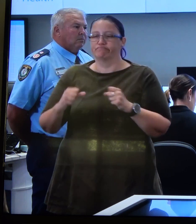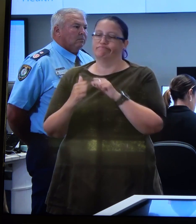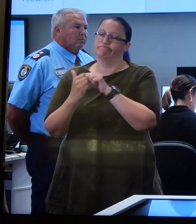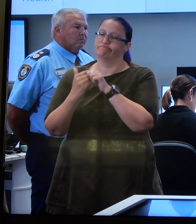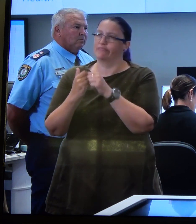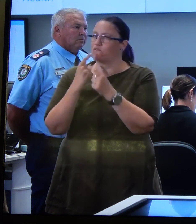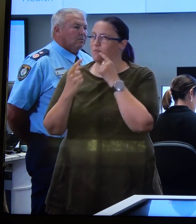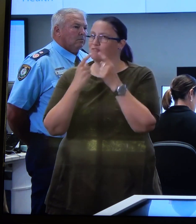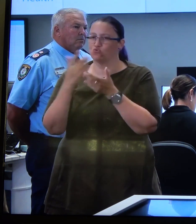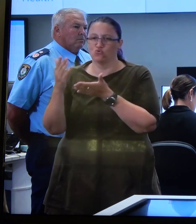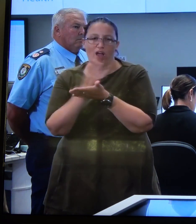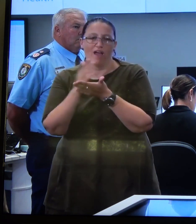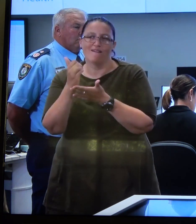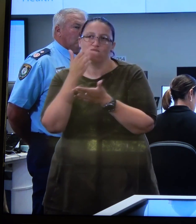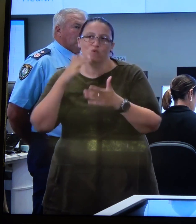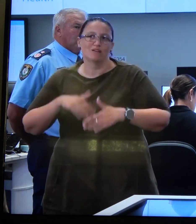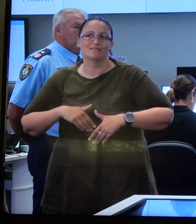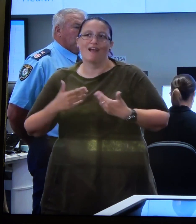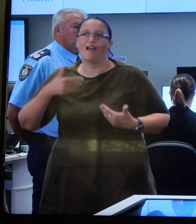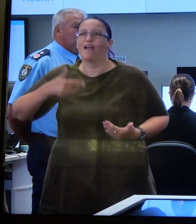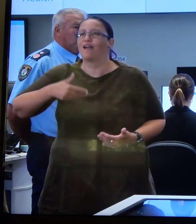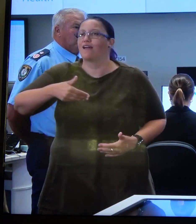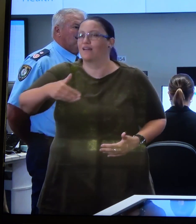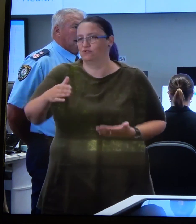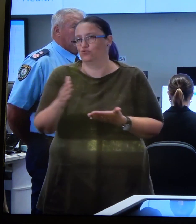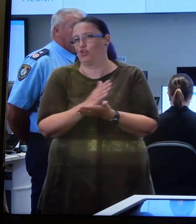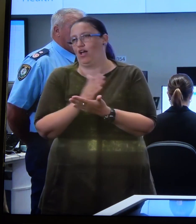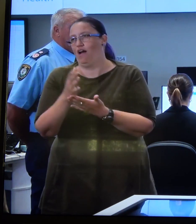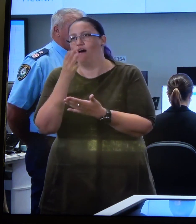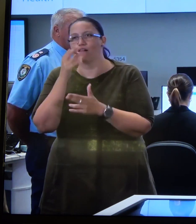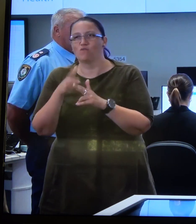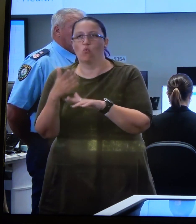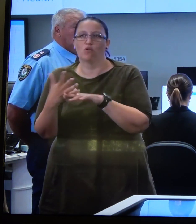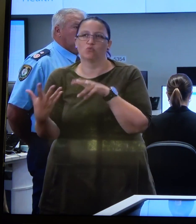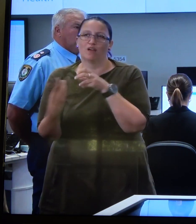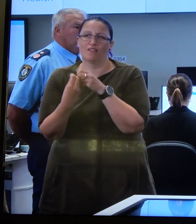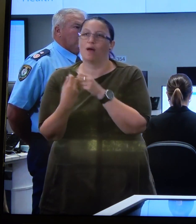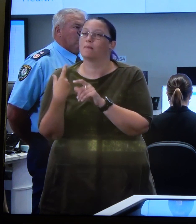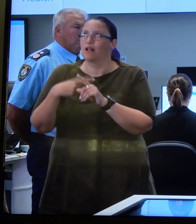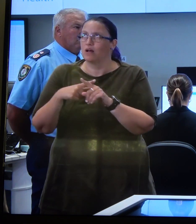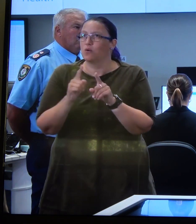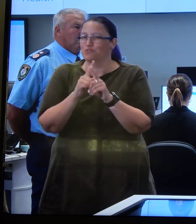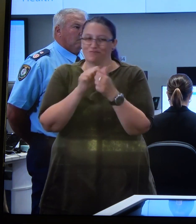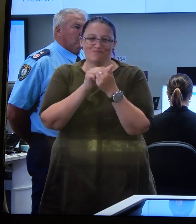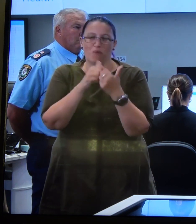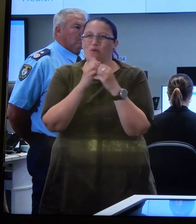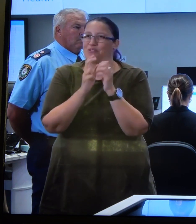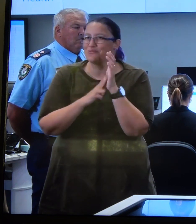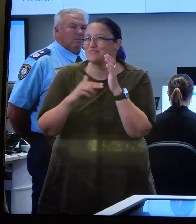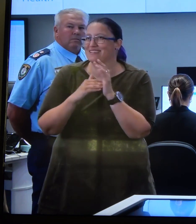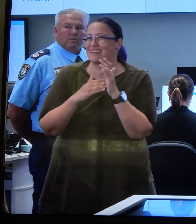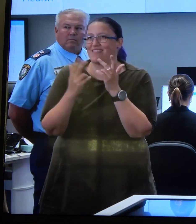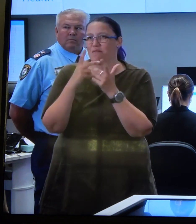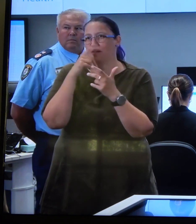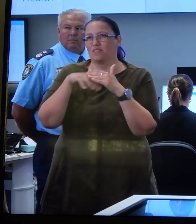colleagues across Australia and, including New Zealand and across the world where it is